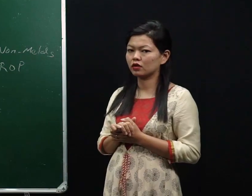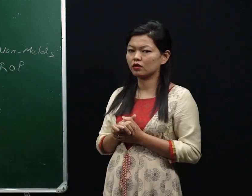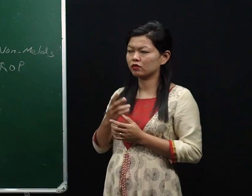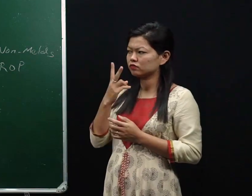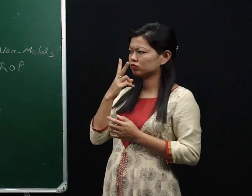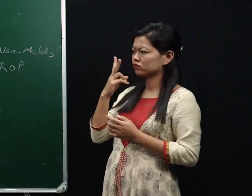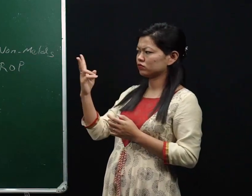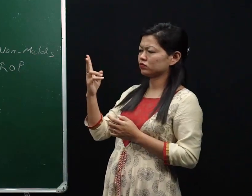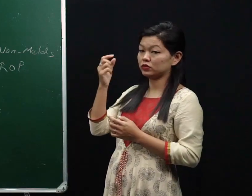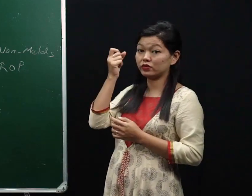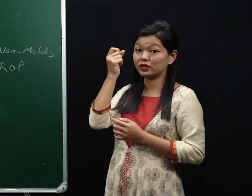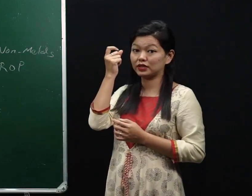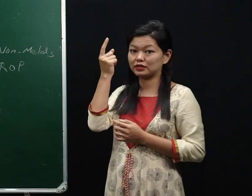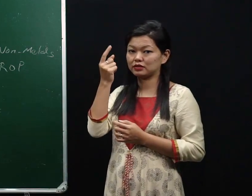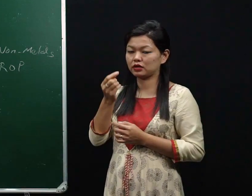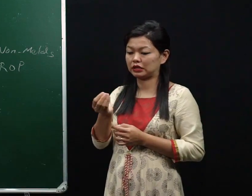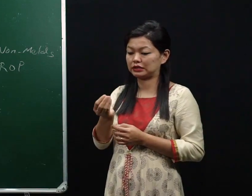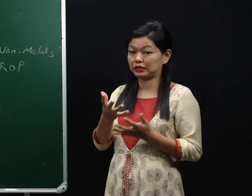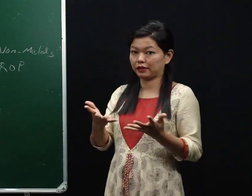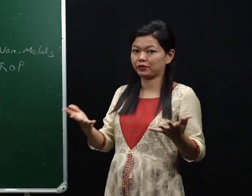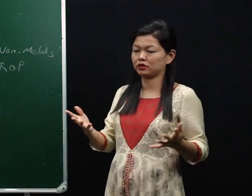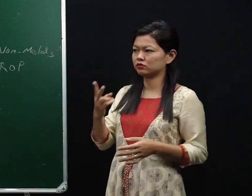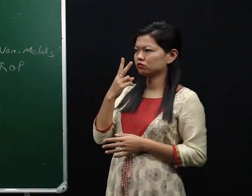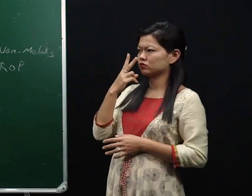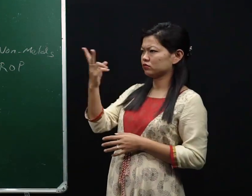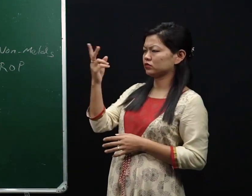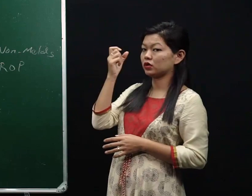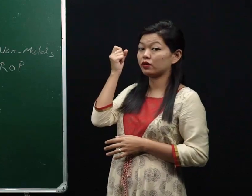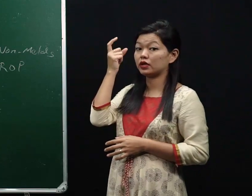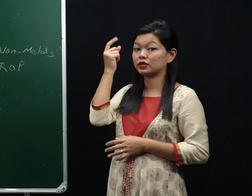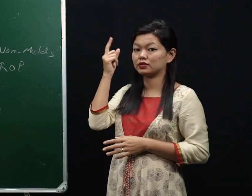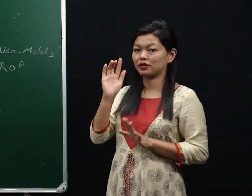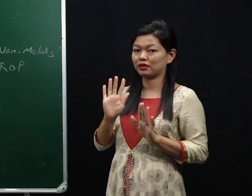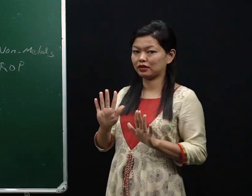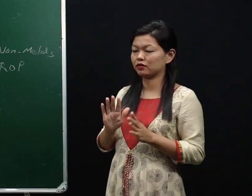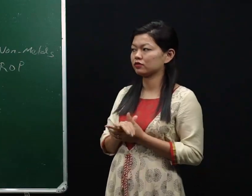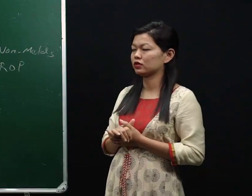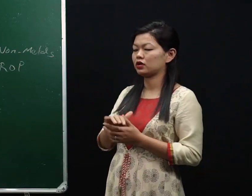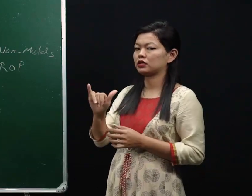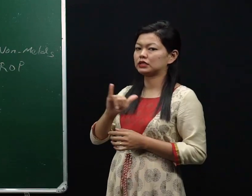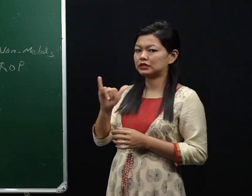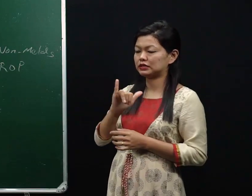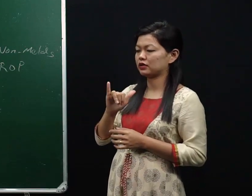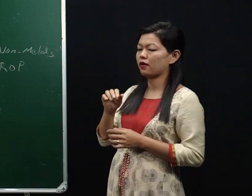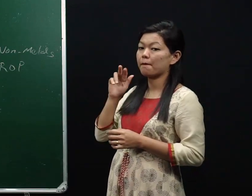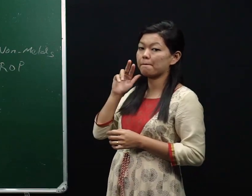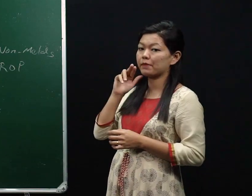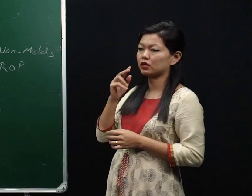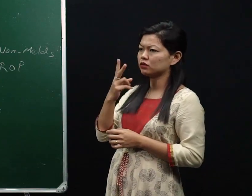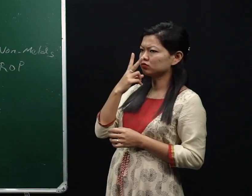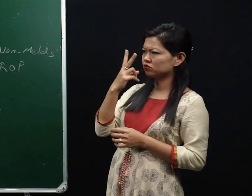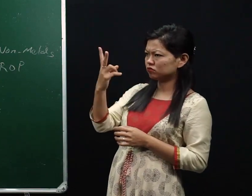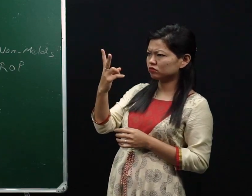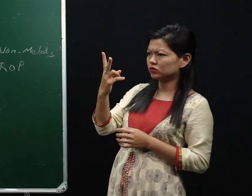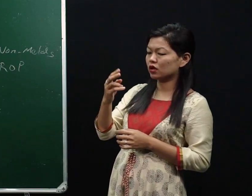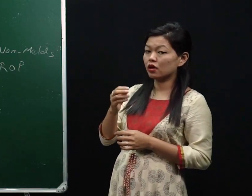and understanding it, okay? You understand it and then you make an observation, right? So that's a physical property, right?